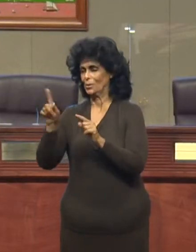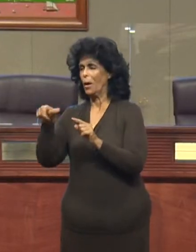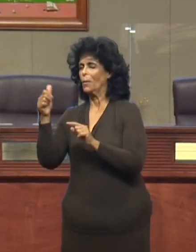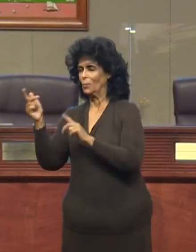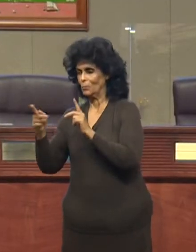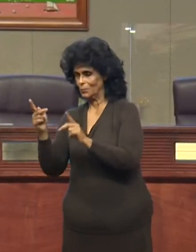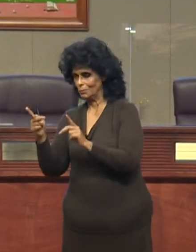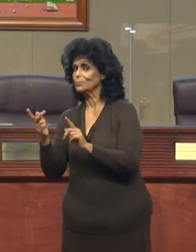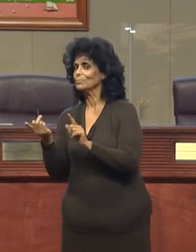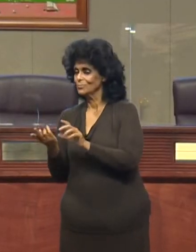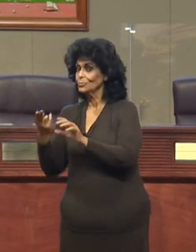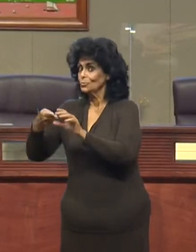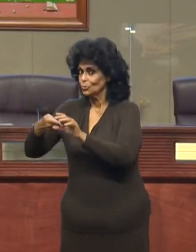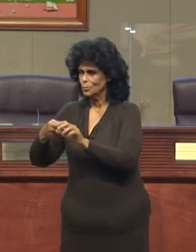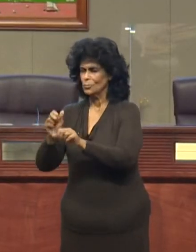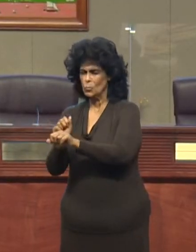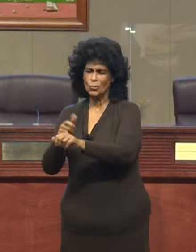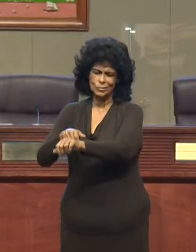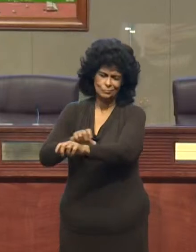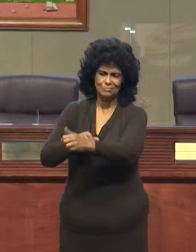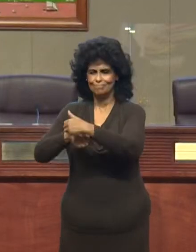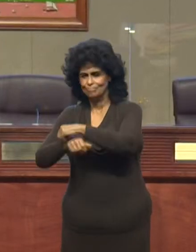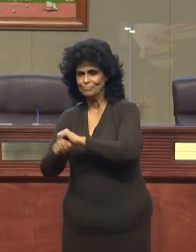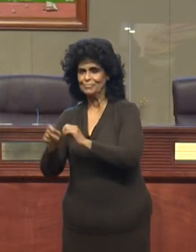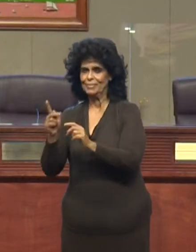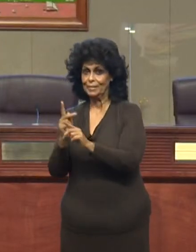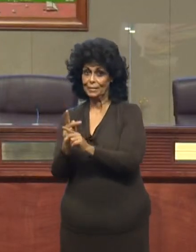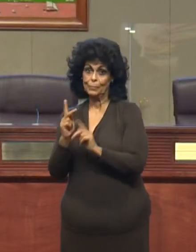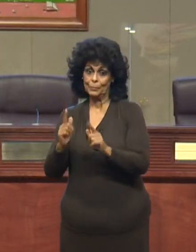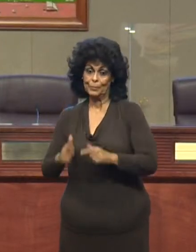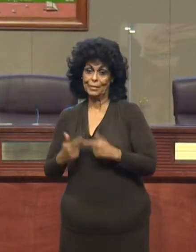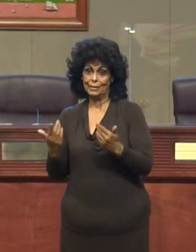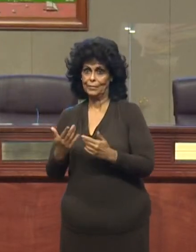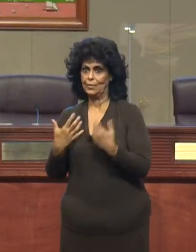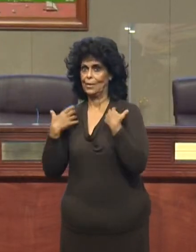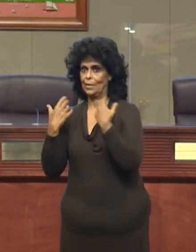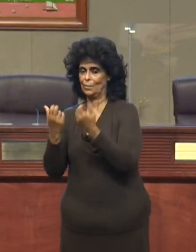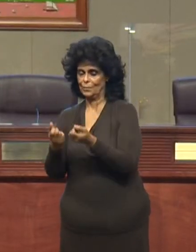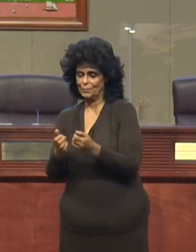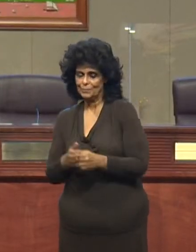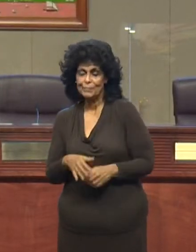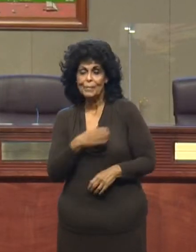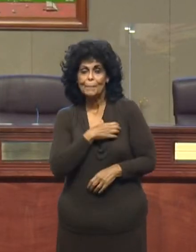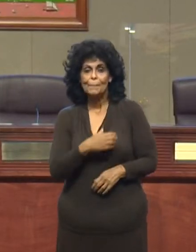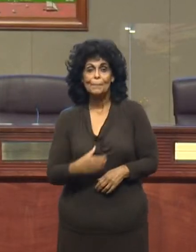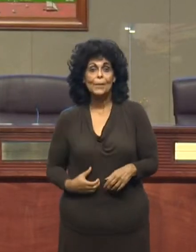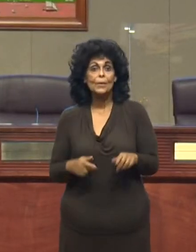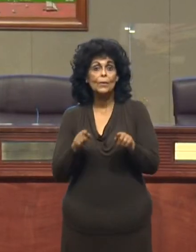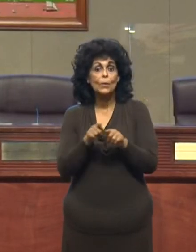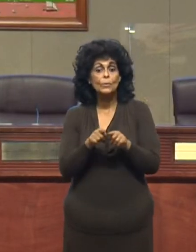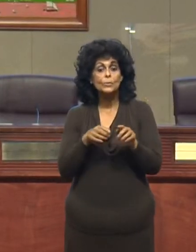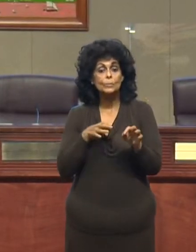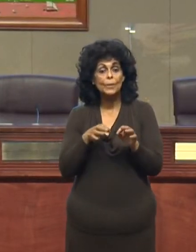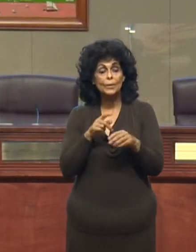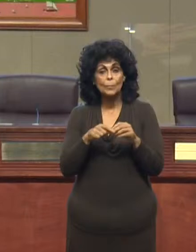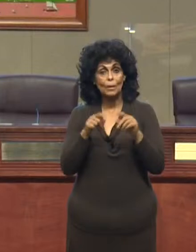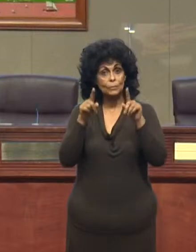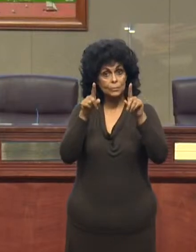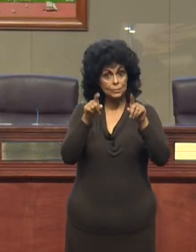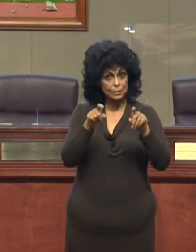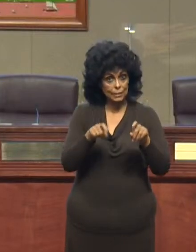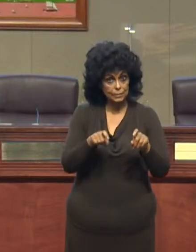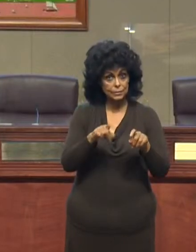the county, who have worked so very hard to keep our residents healthy and safe. The mayor will also discuss our testing locations, positivity